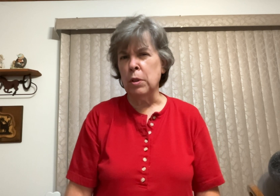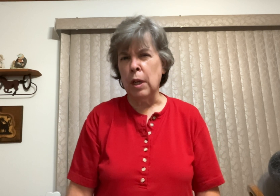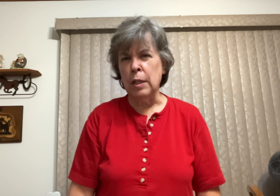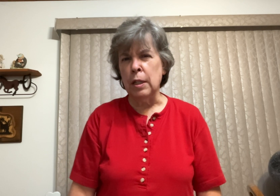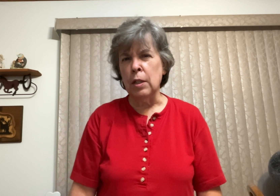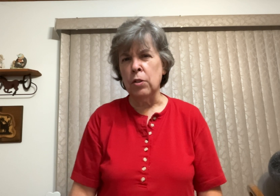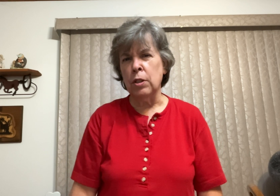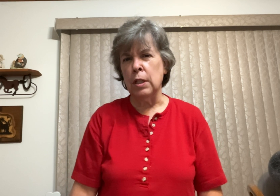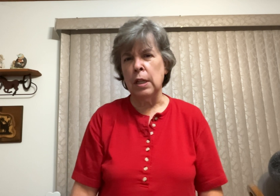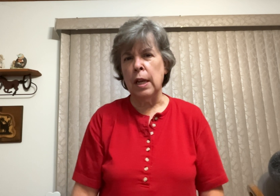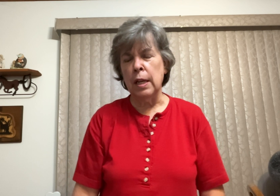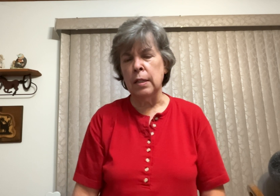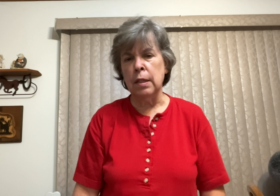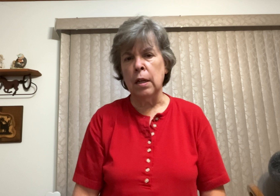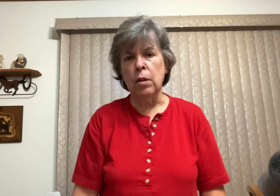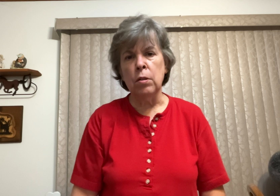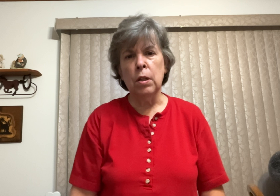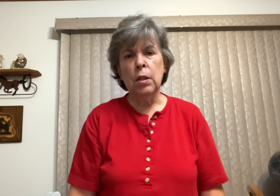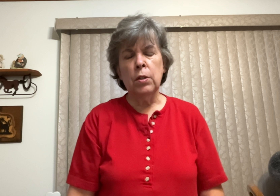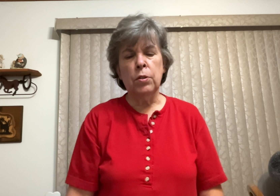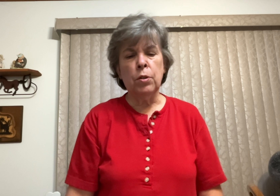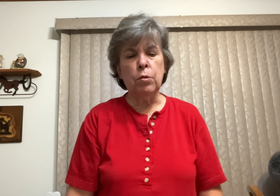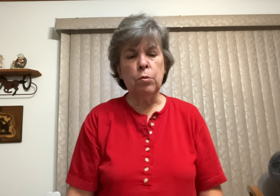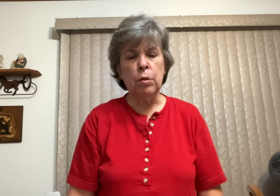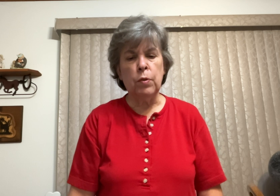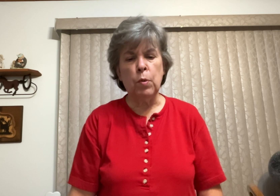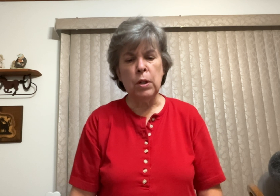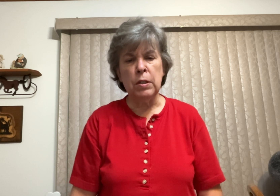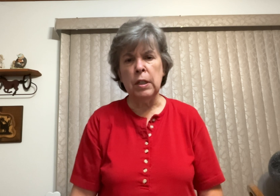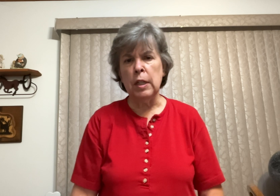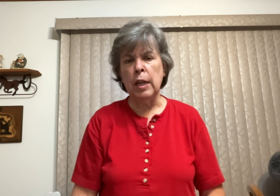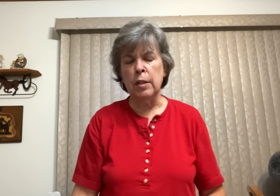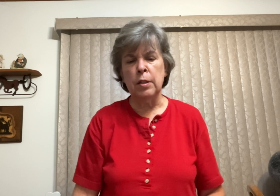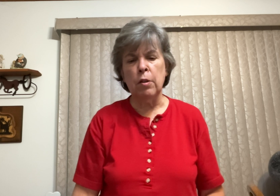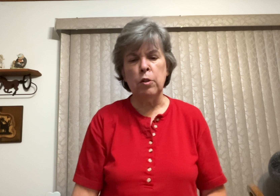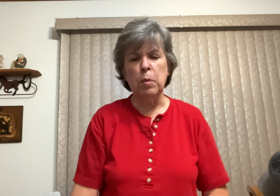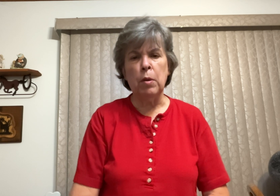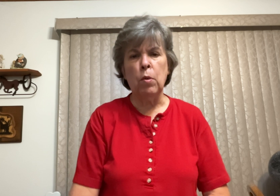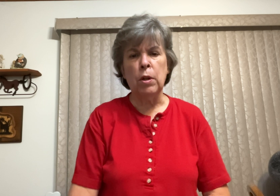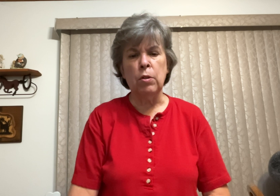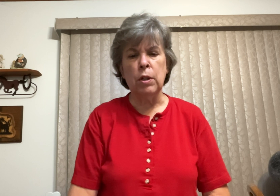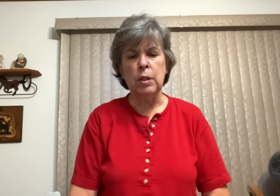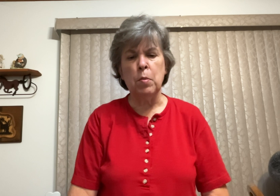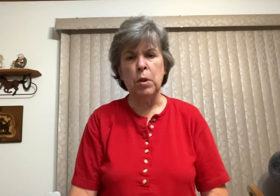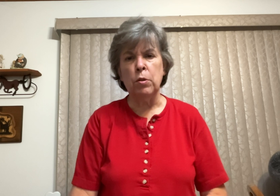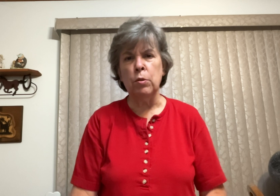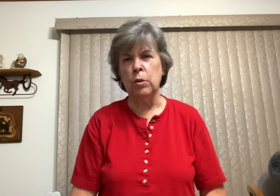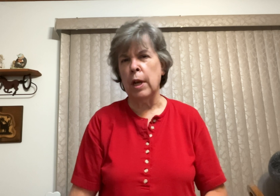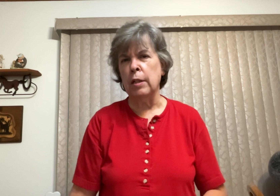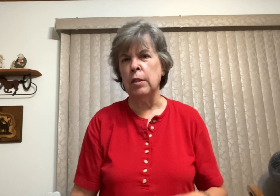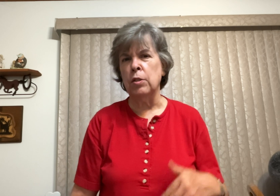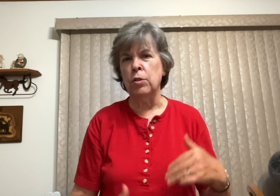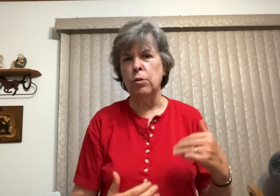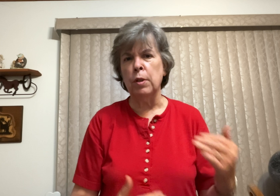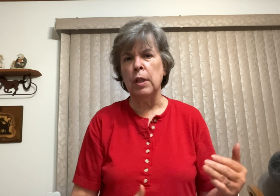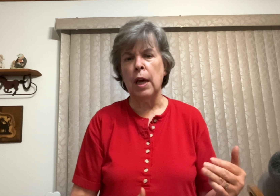signed English than ASL. So if you want to see an ASL, you might want to look at someone who's actually doing that